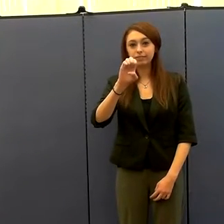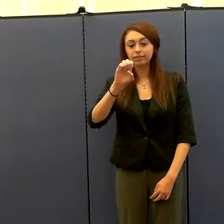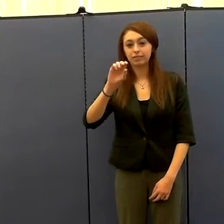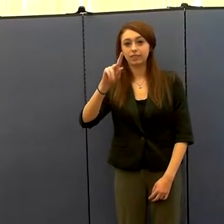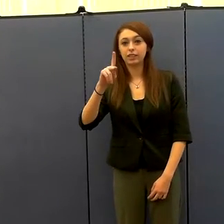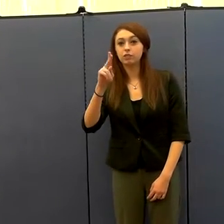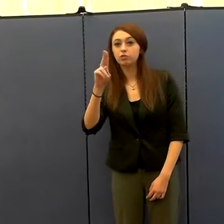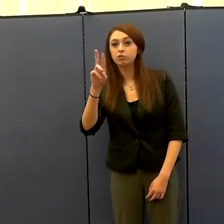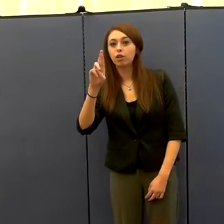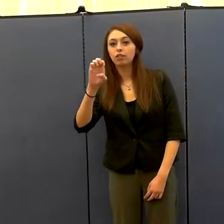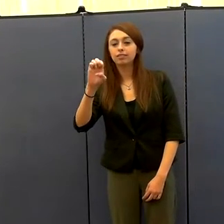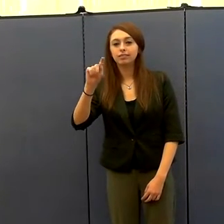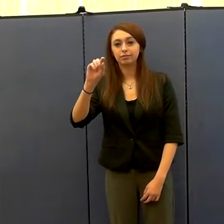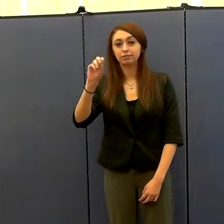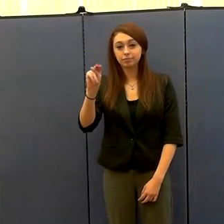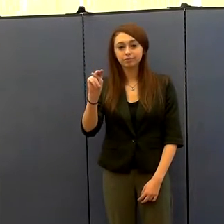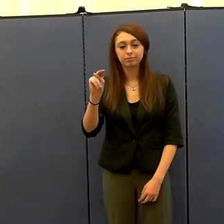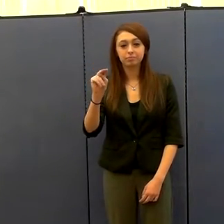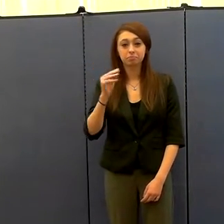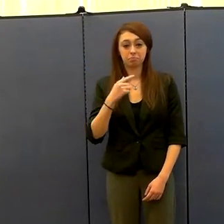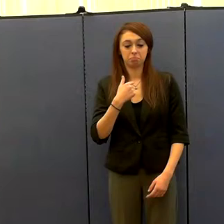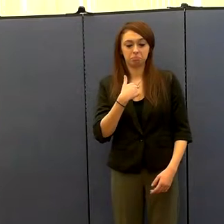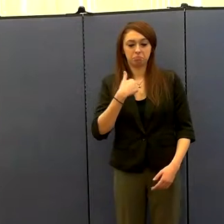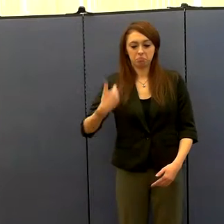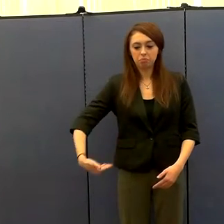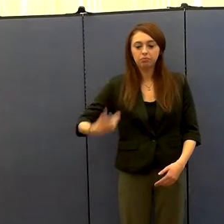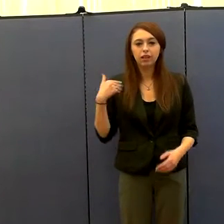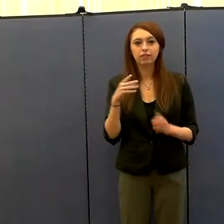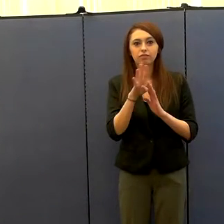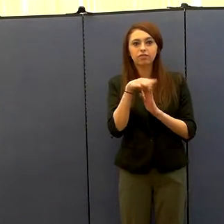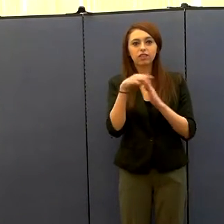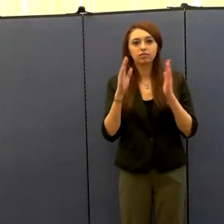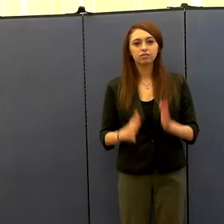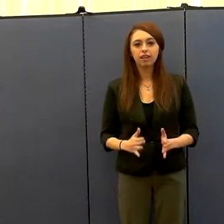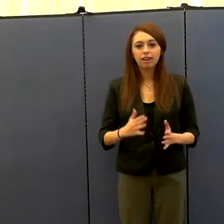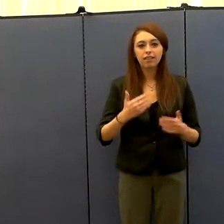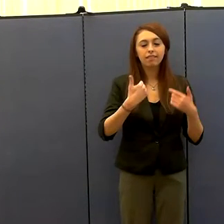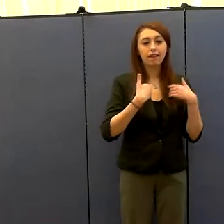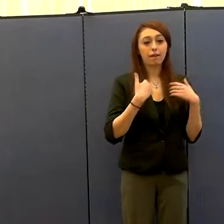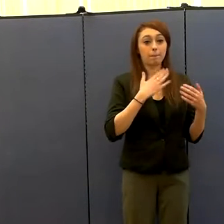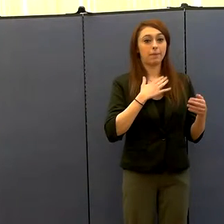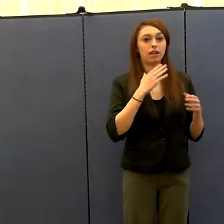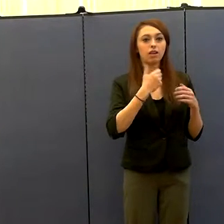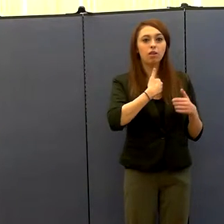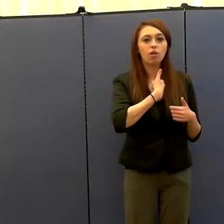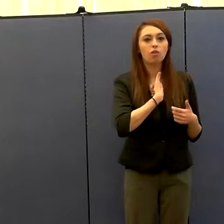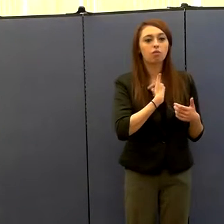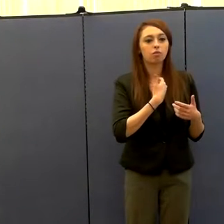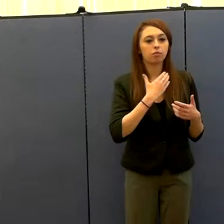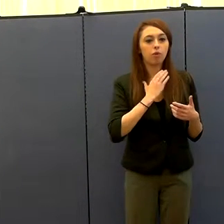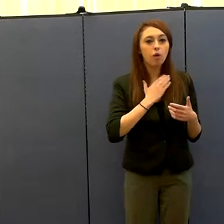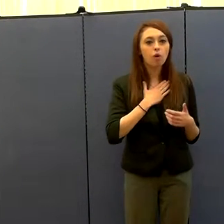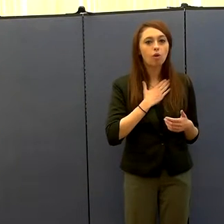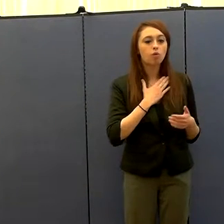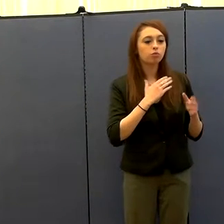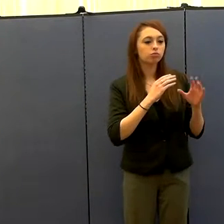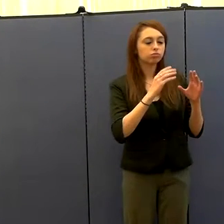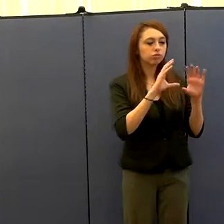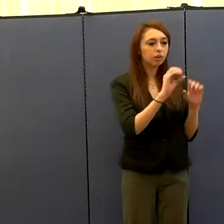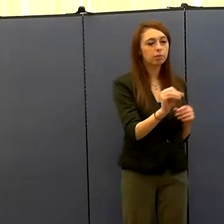C-U-R-E-T-O-N. I am a videographer who owns and runs my own company called Memory Capture Video. Today I'm going to talk about what I do and